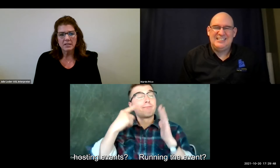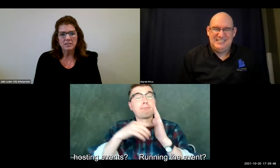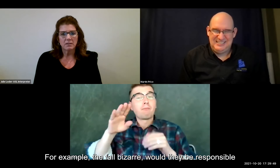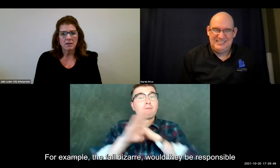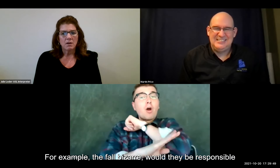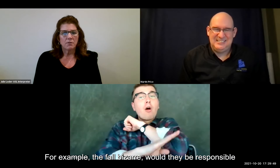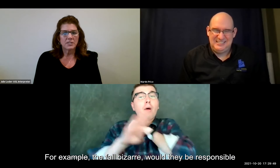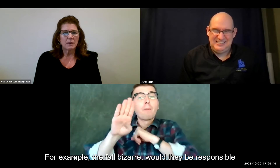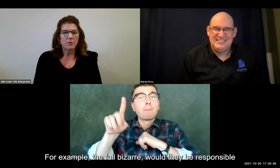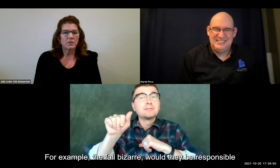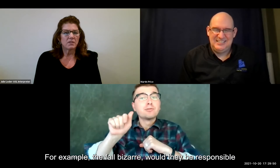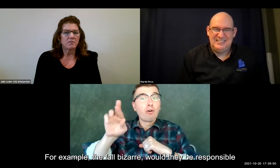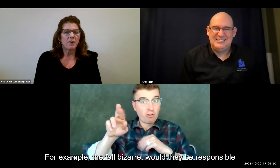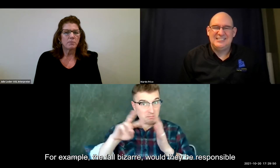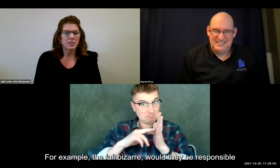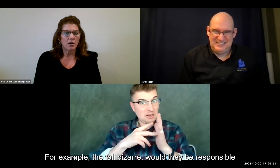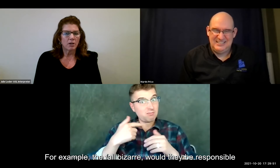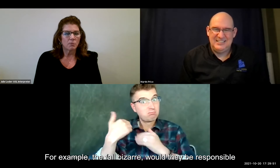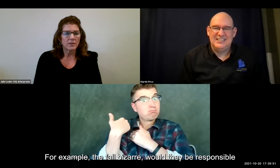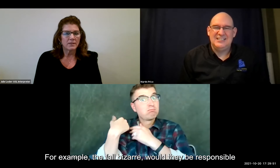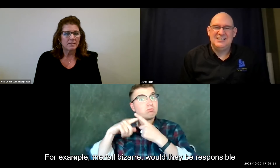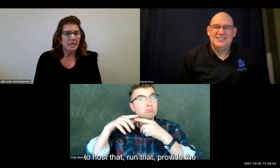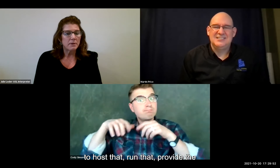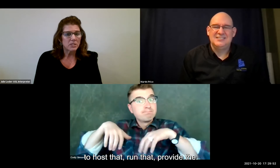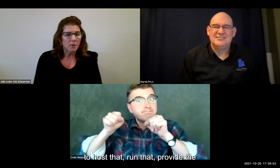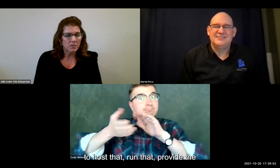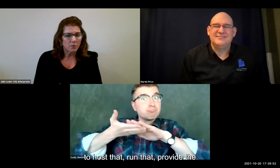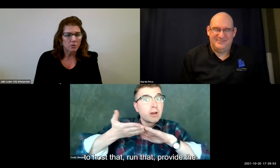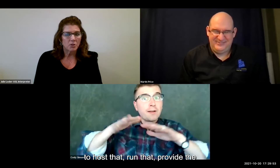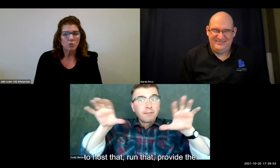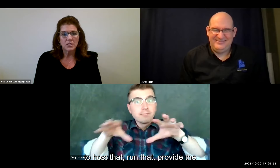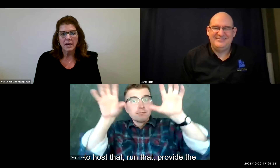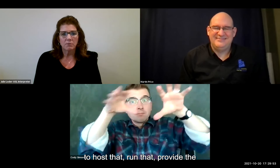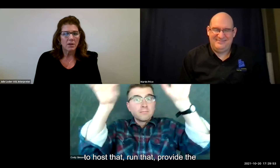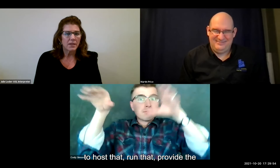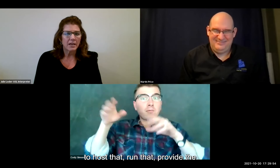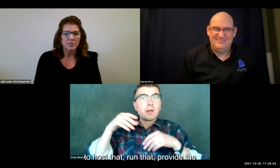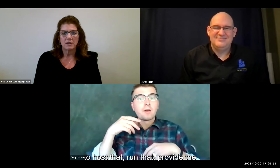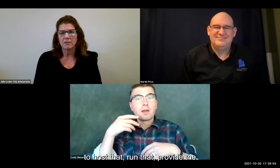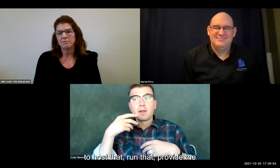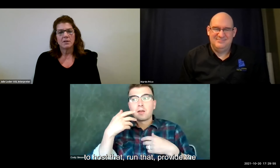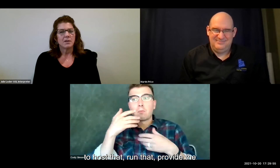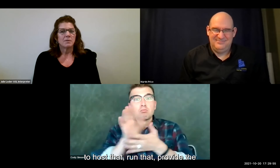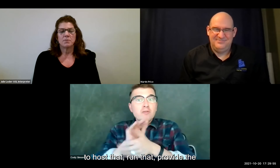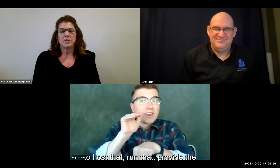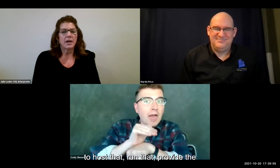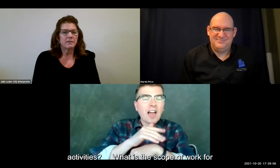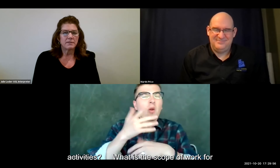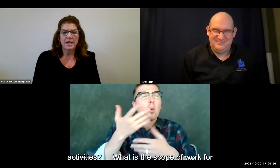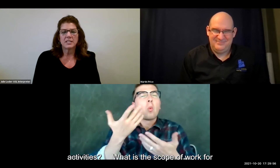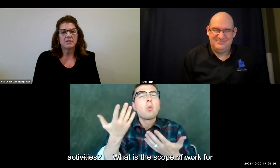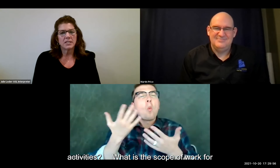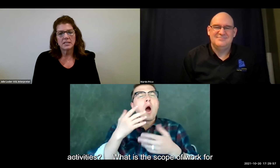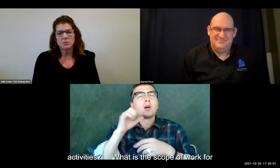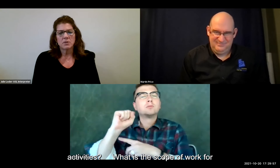the event? For example, the Fall Bazaar, would they be responsible to host that, run that, provide